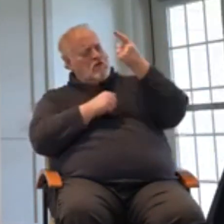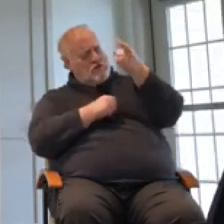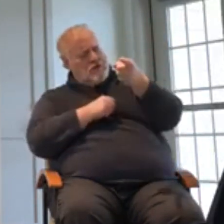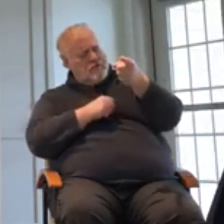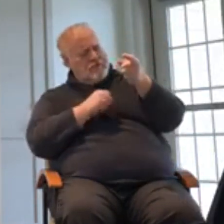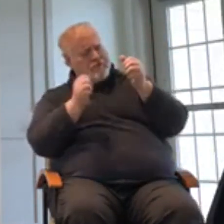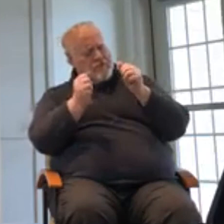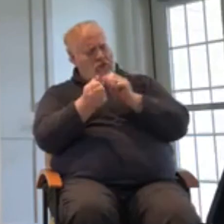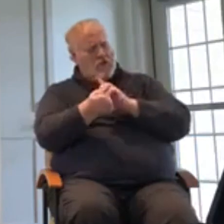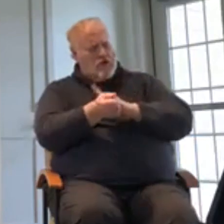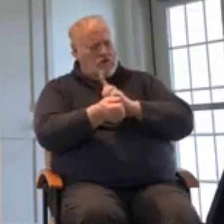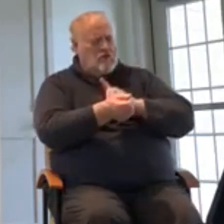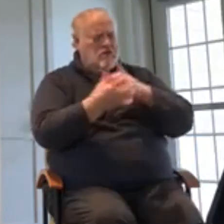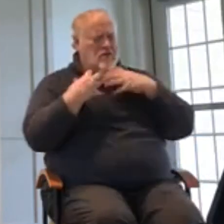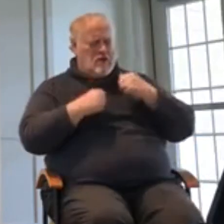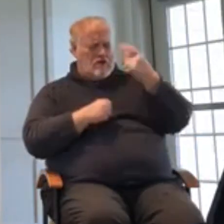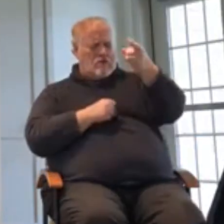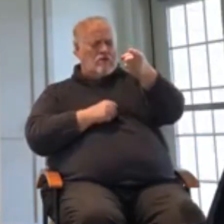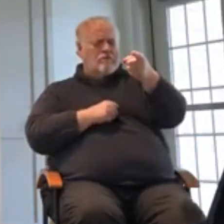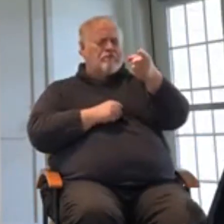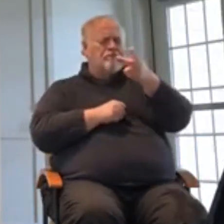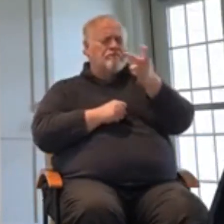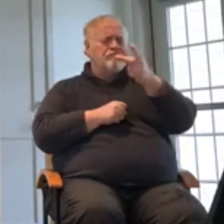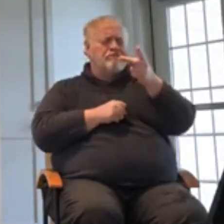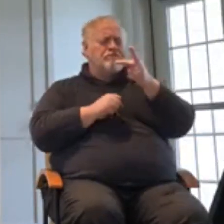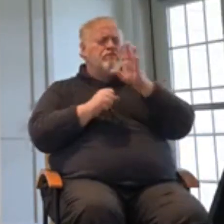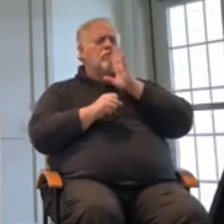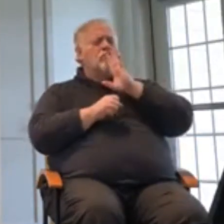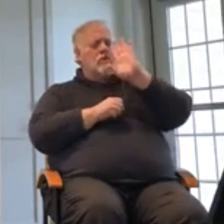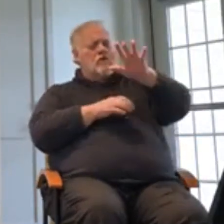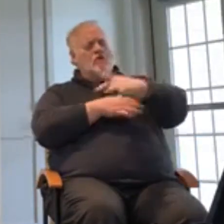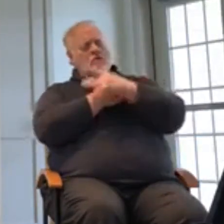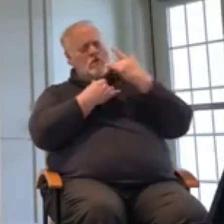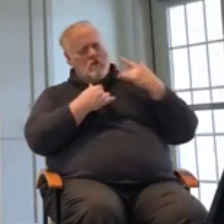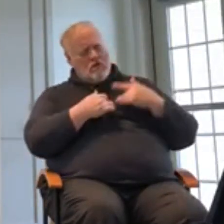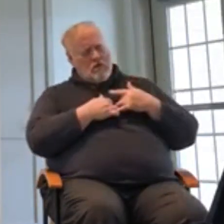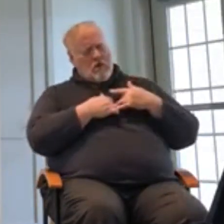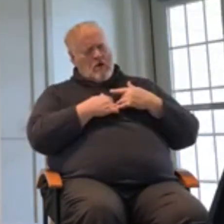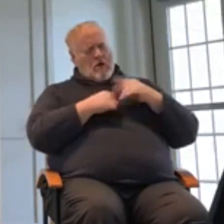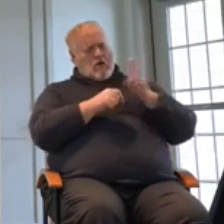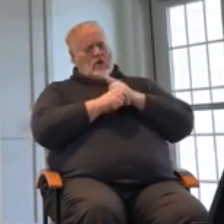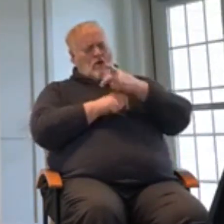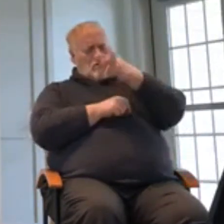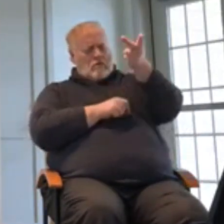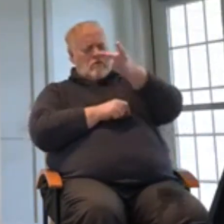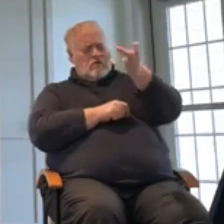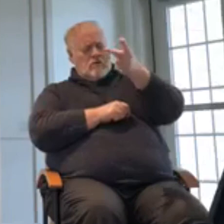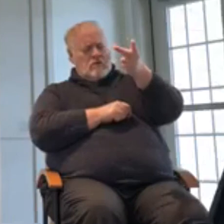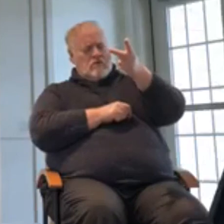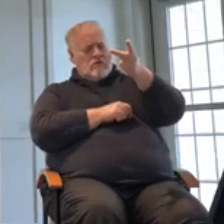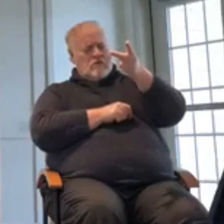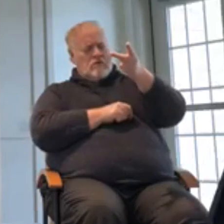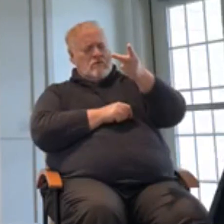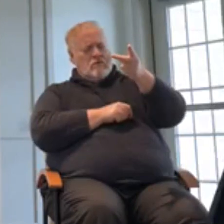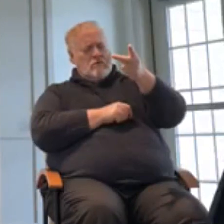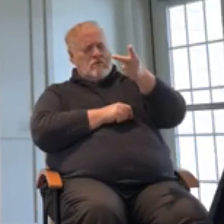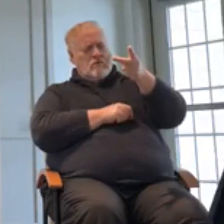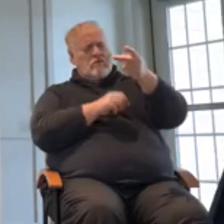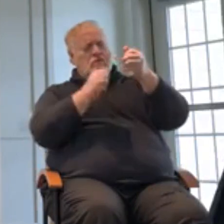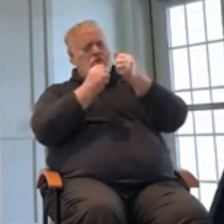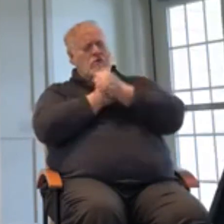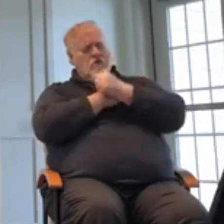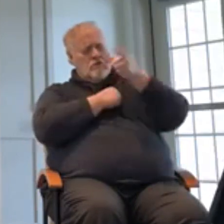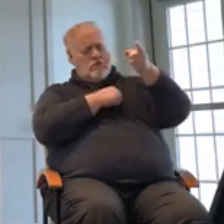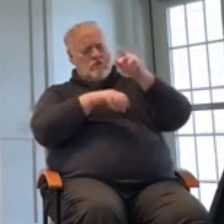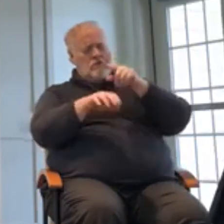with the great physician. Heal them. Lord, speak to their hearts and just use them. Lord, just love them